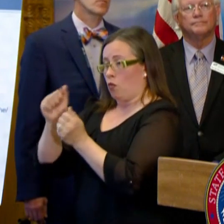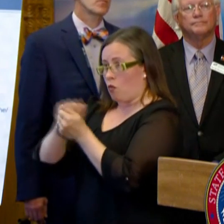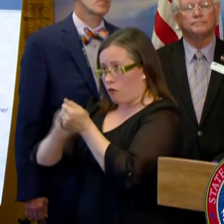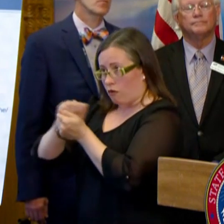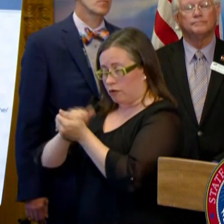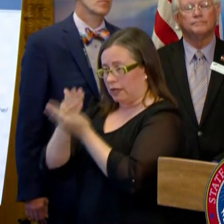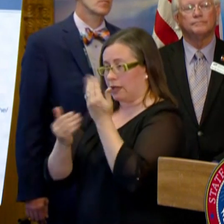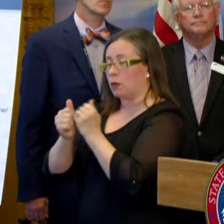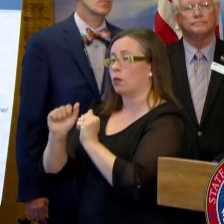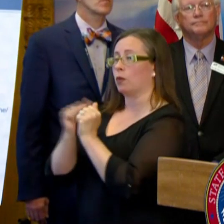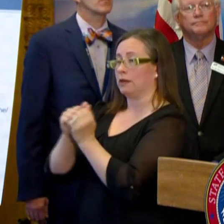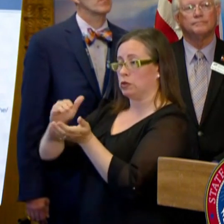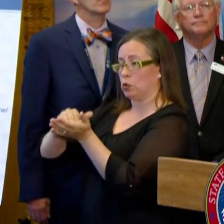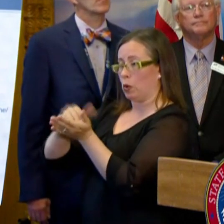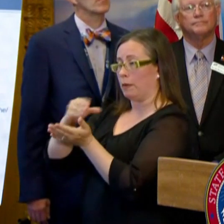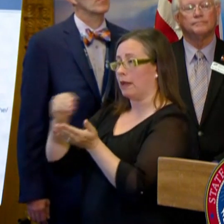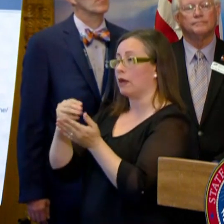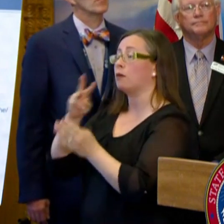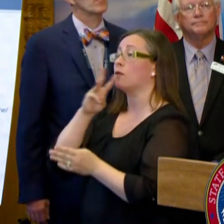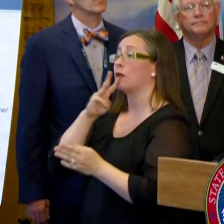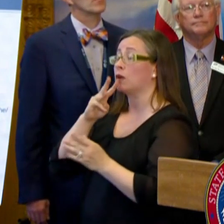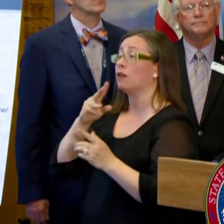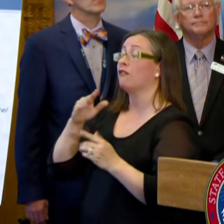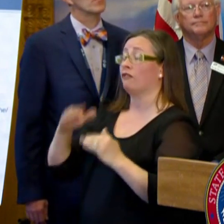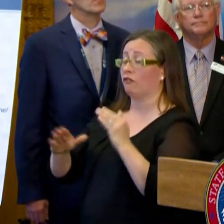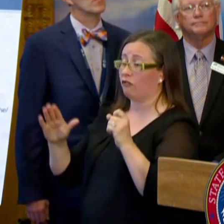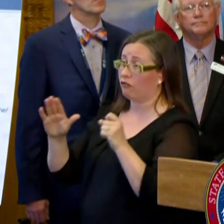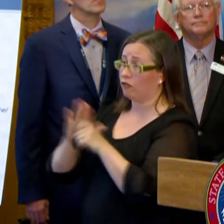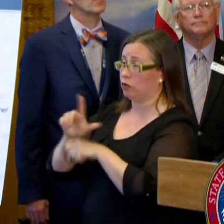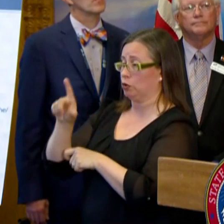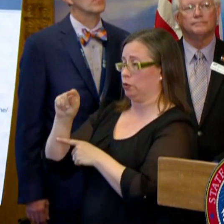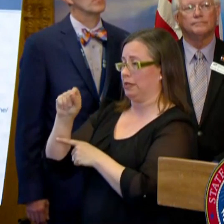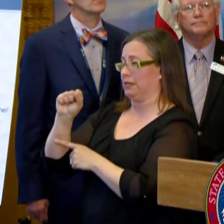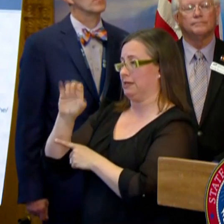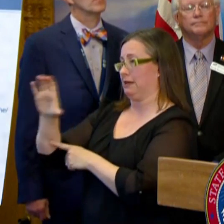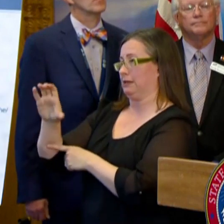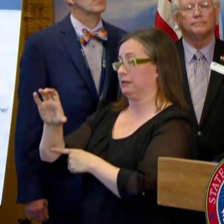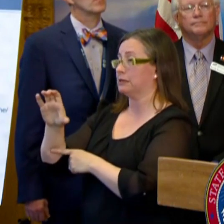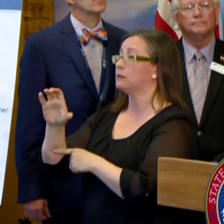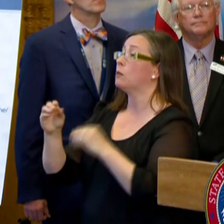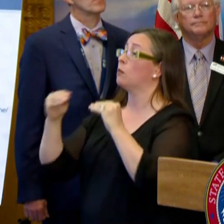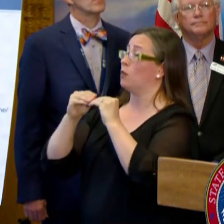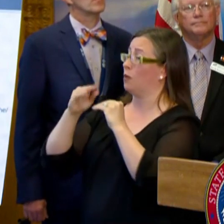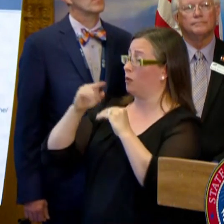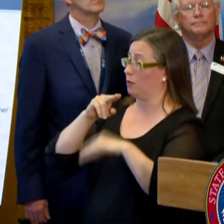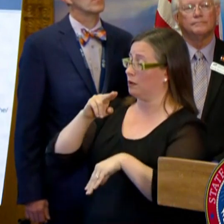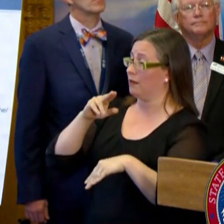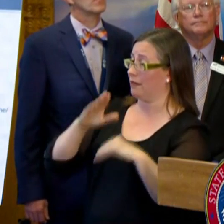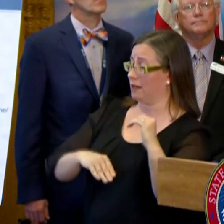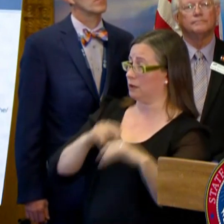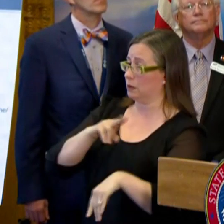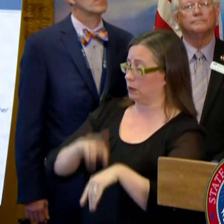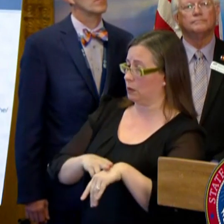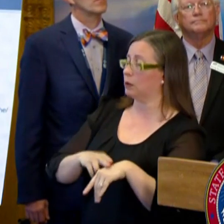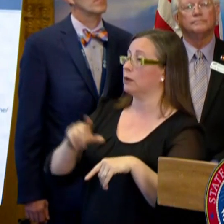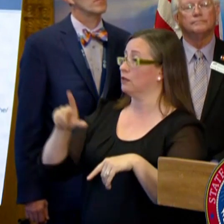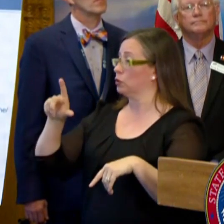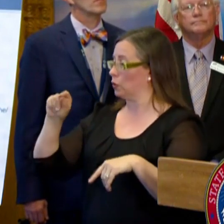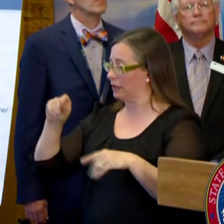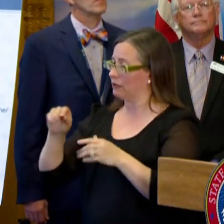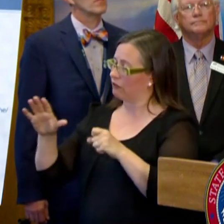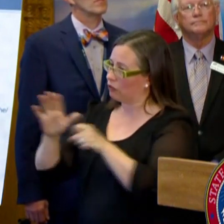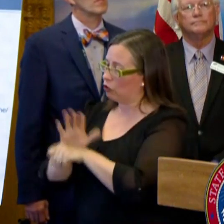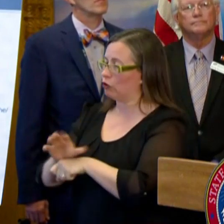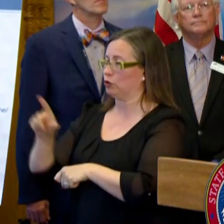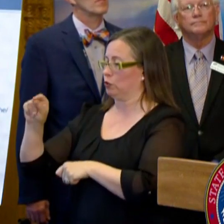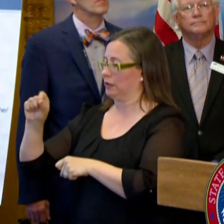water for a full 20 seconds. And that's longer than most people wash their hands. Sometimes you just put them under the water quickly and take them out. But use soap,